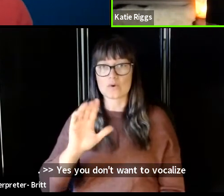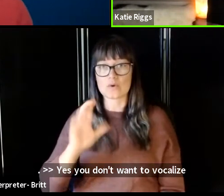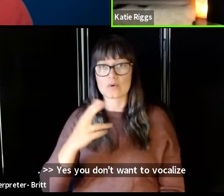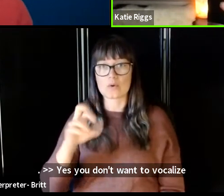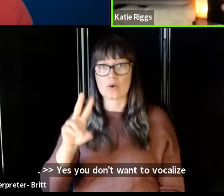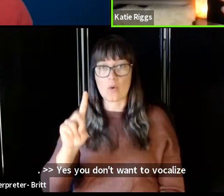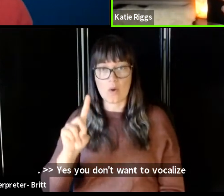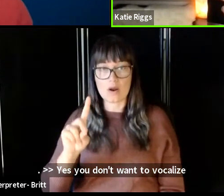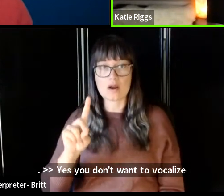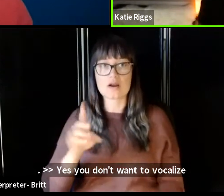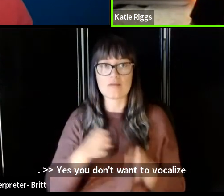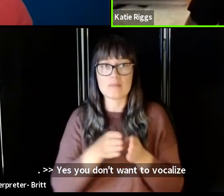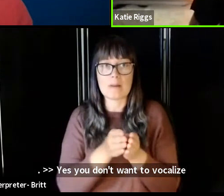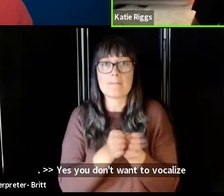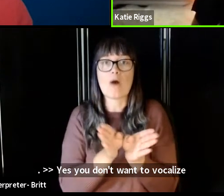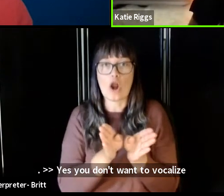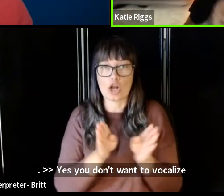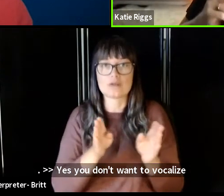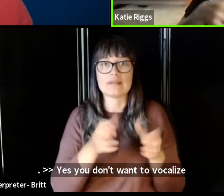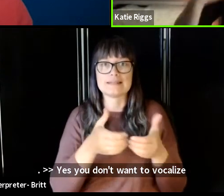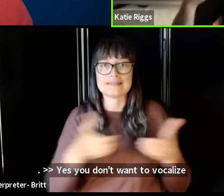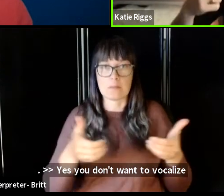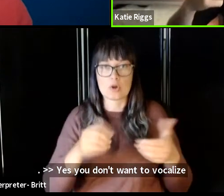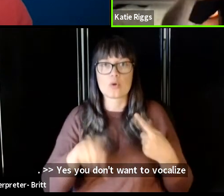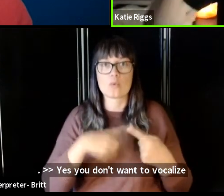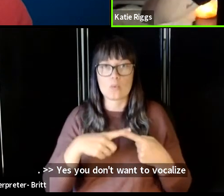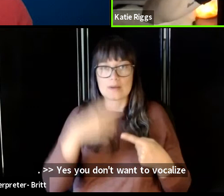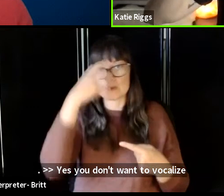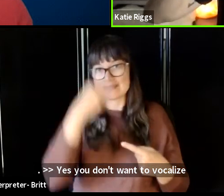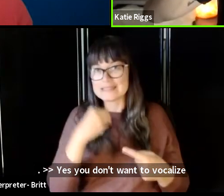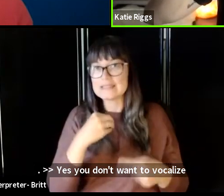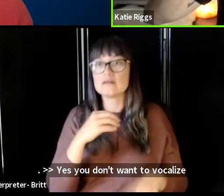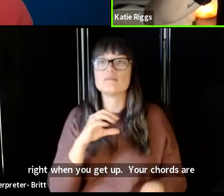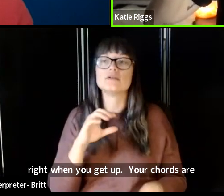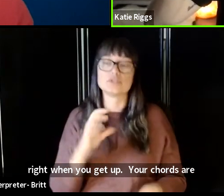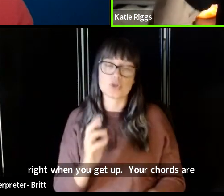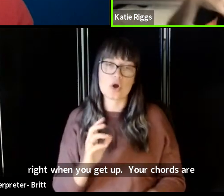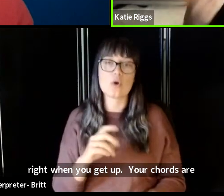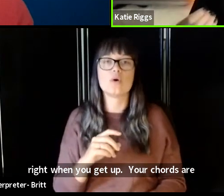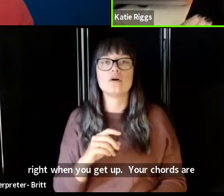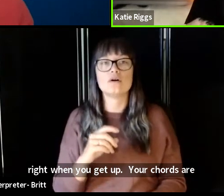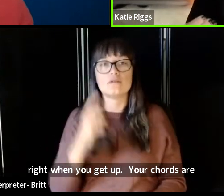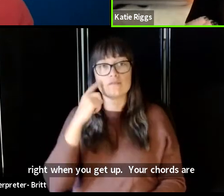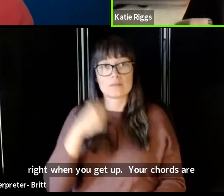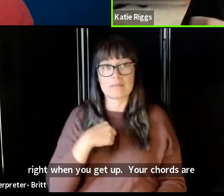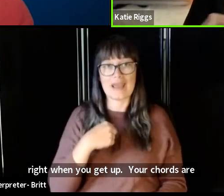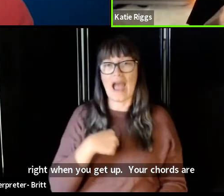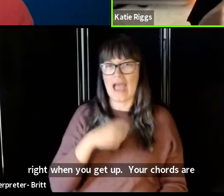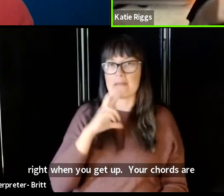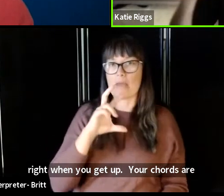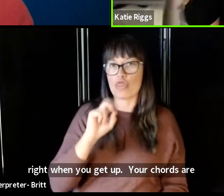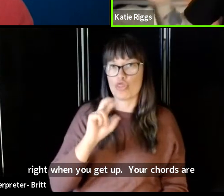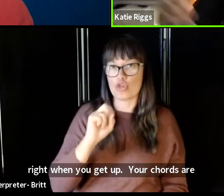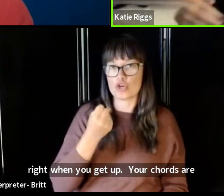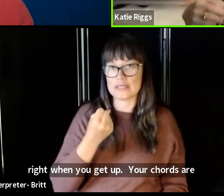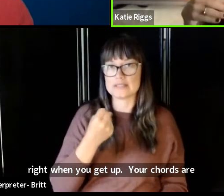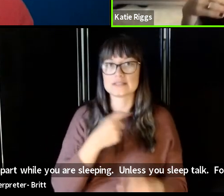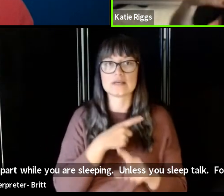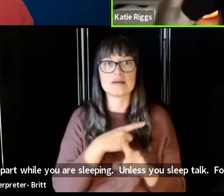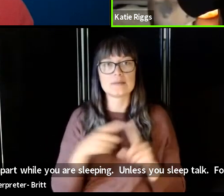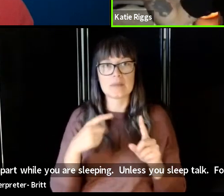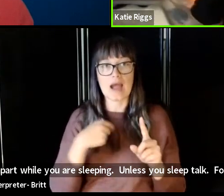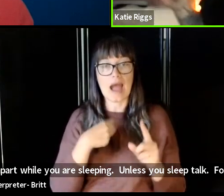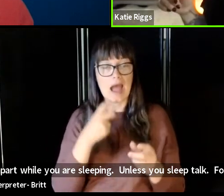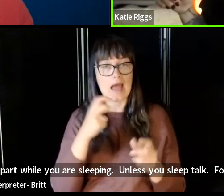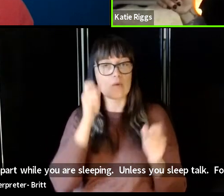talk. Your cords are apart. So I would, for me, and I'm in my 30s, but what I do is I wake up,